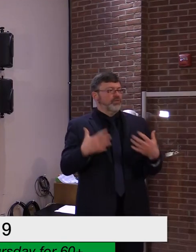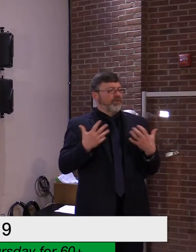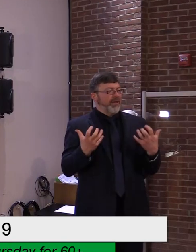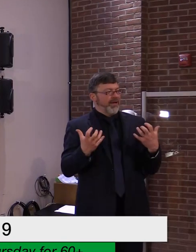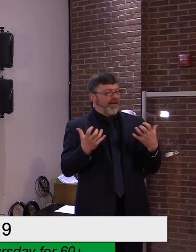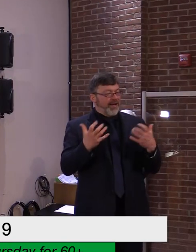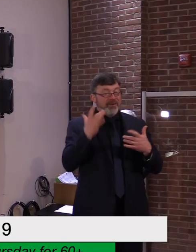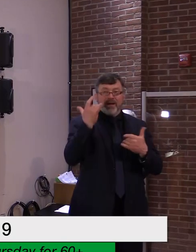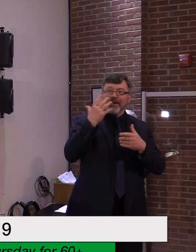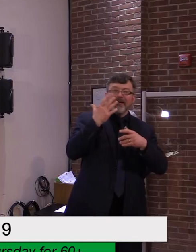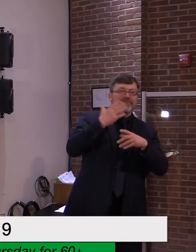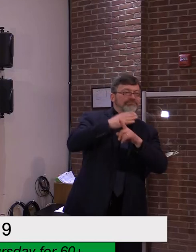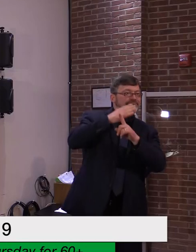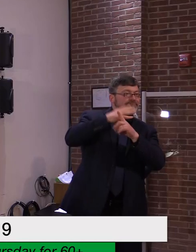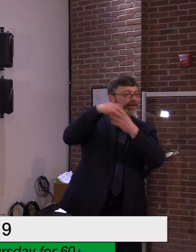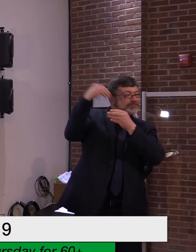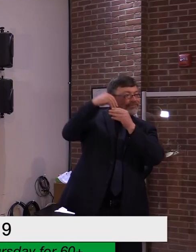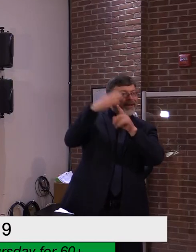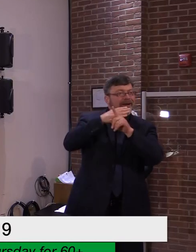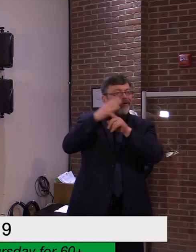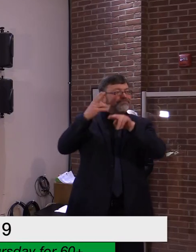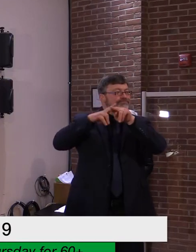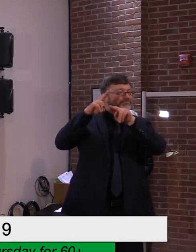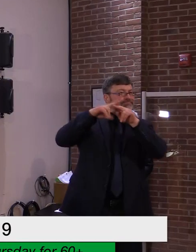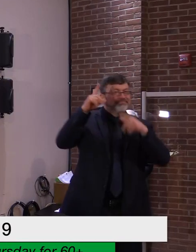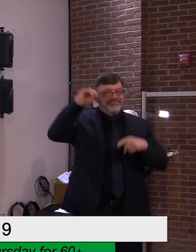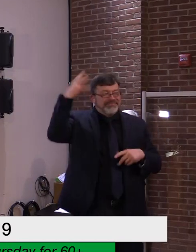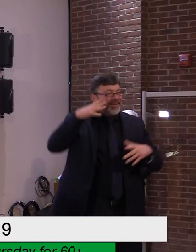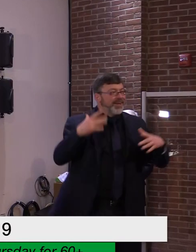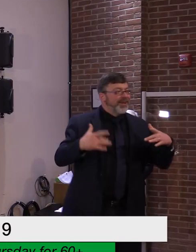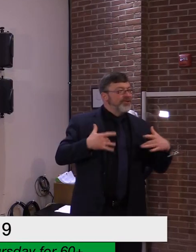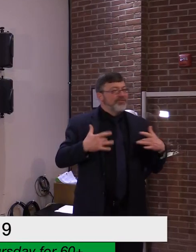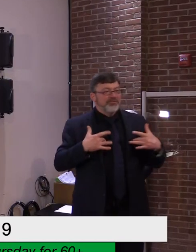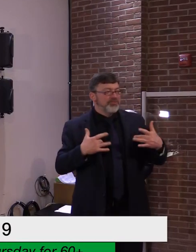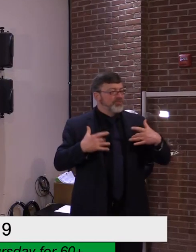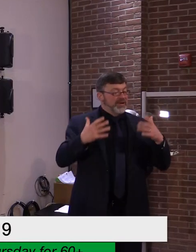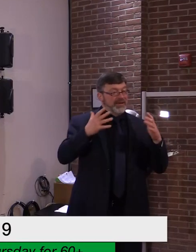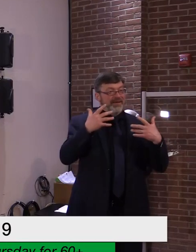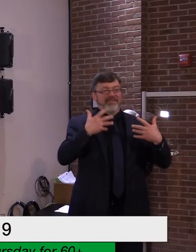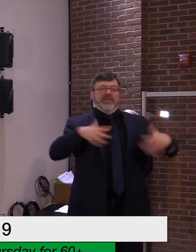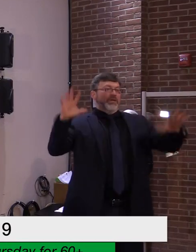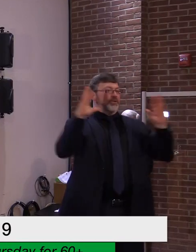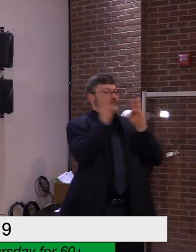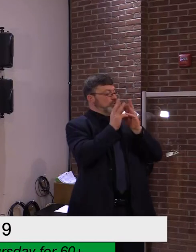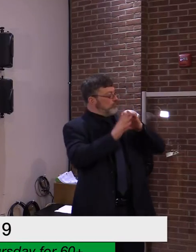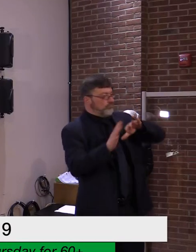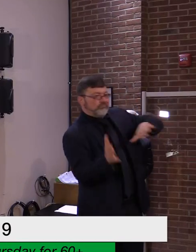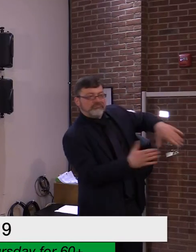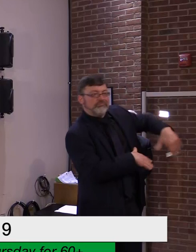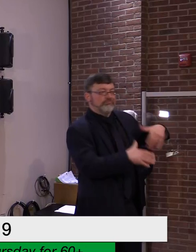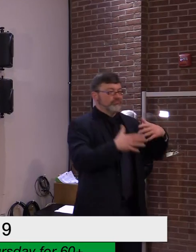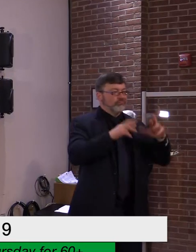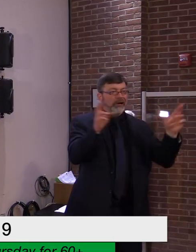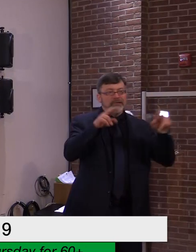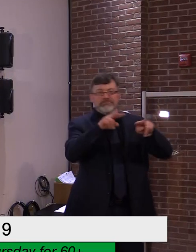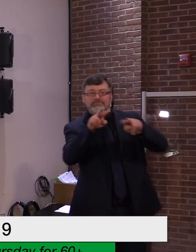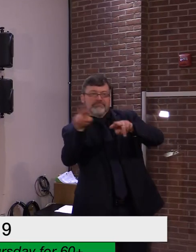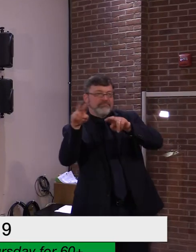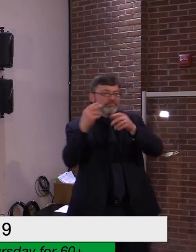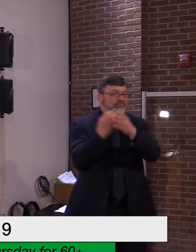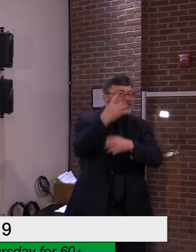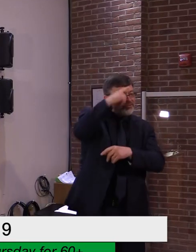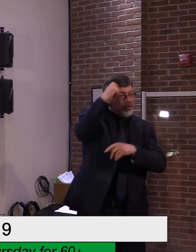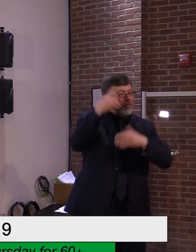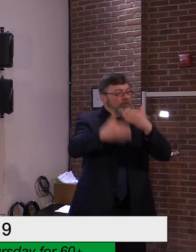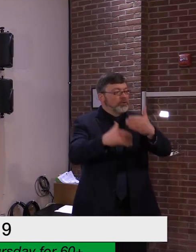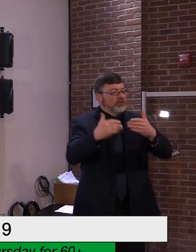always more than welcome after a long Vermont winter, but this feels especially energizing and hopeful after long months